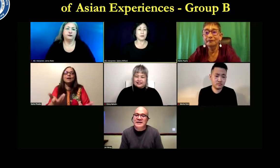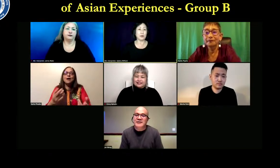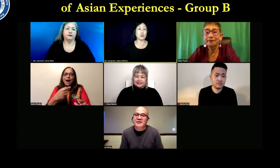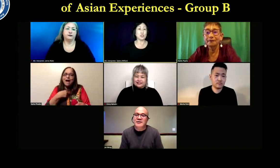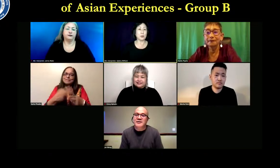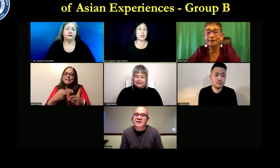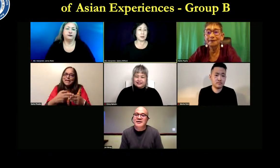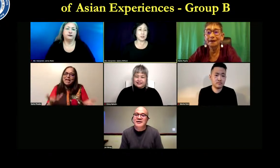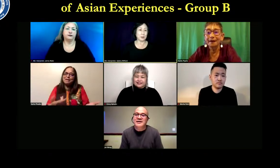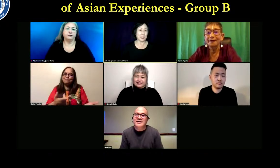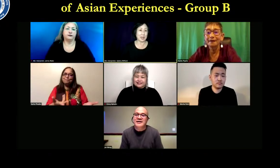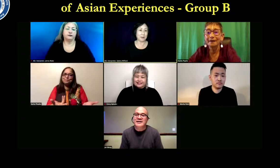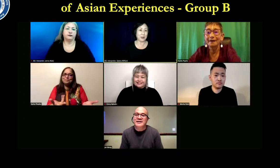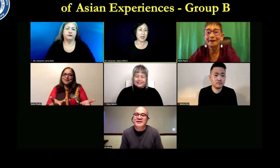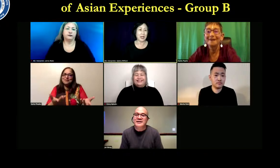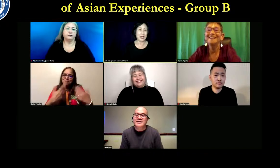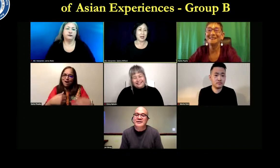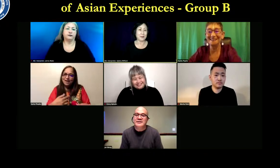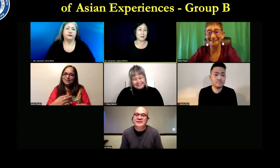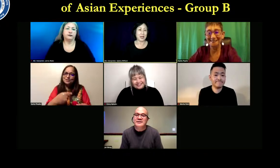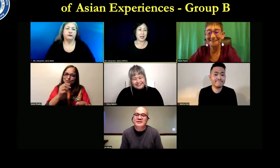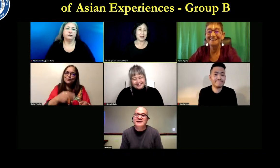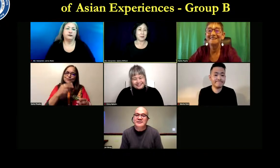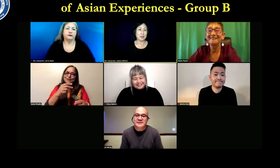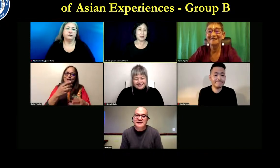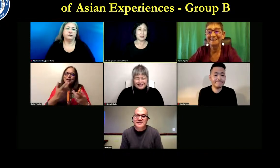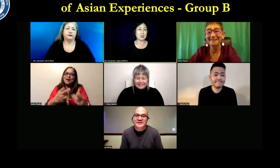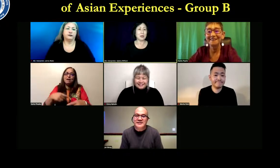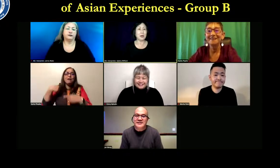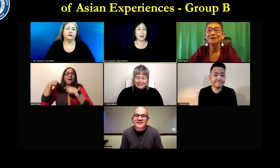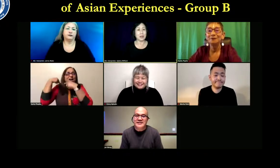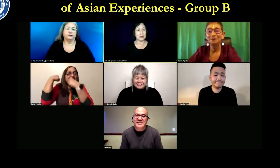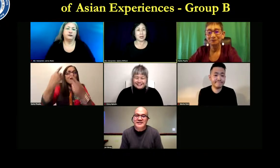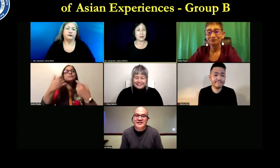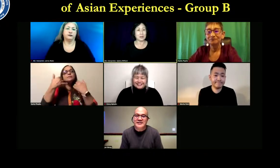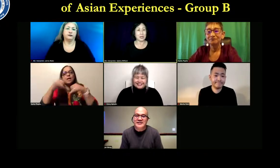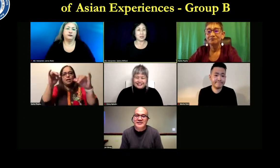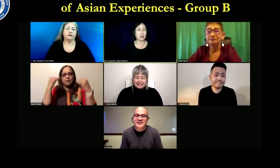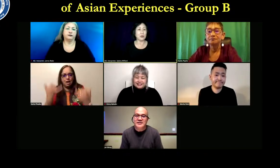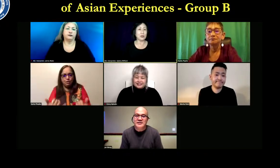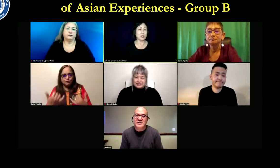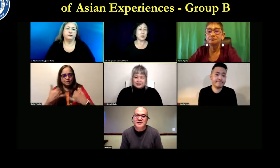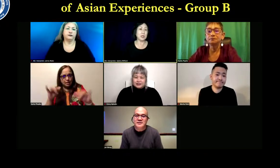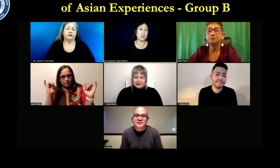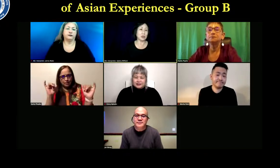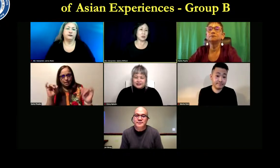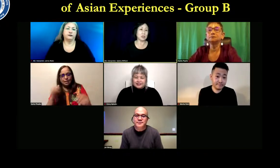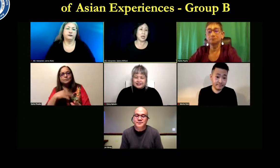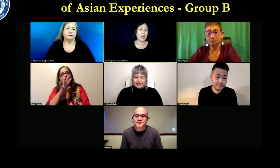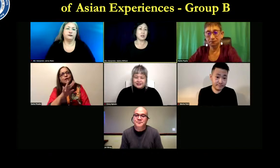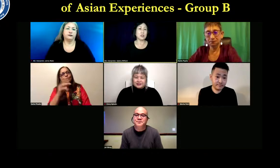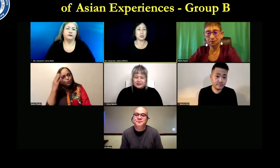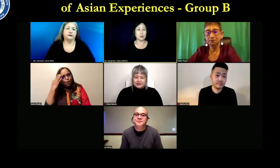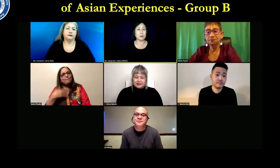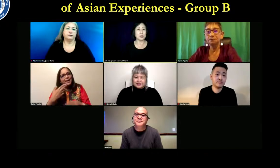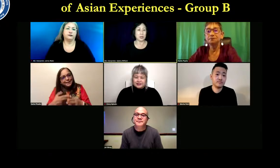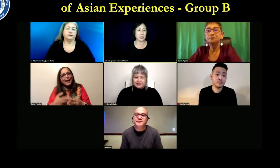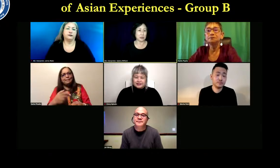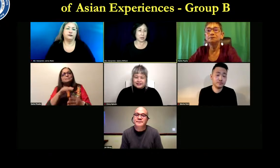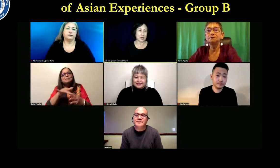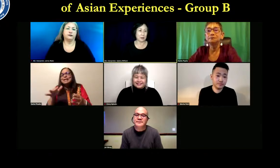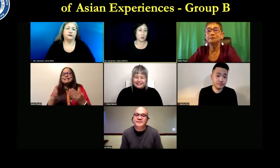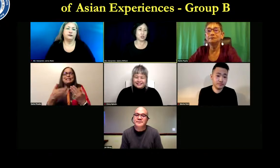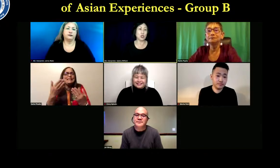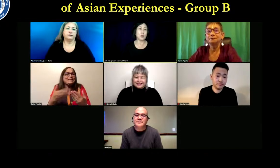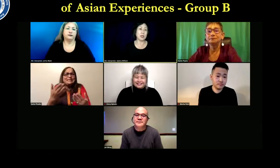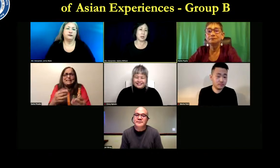all different versions of my name except my name. And I'm Indian. So come on, I say, you know, so many years and they're still